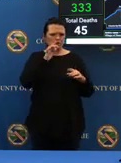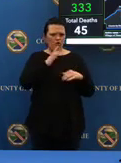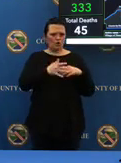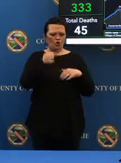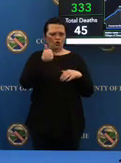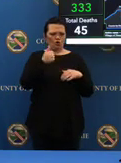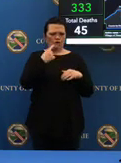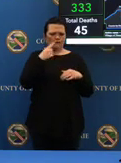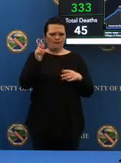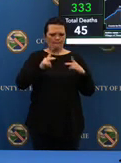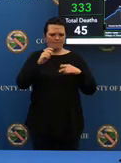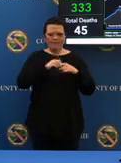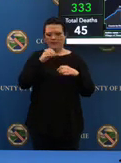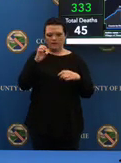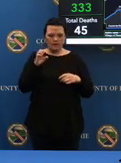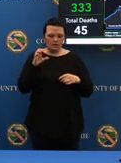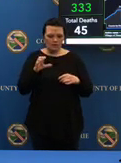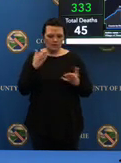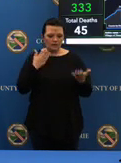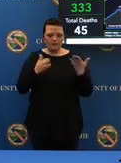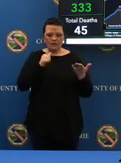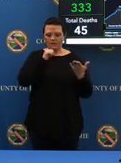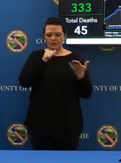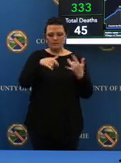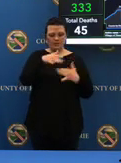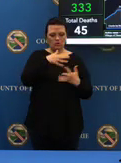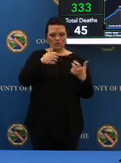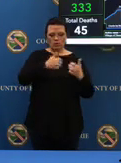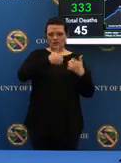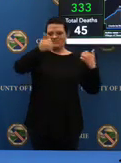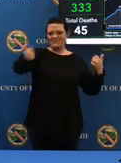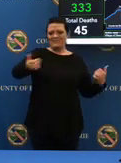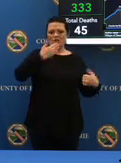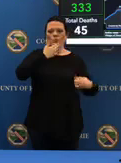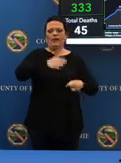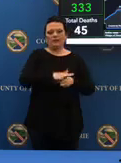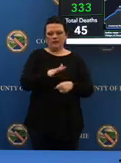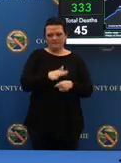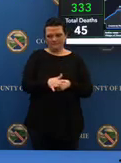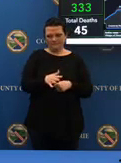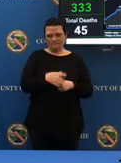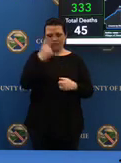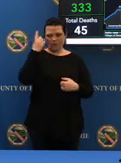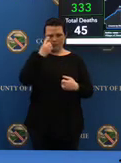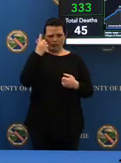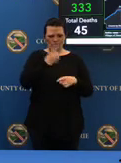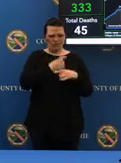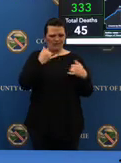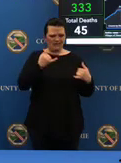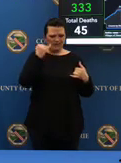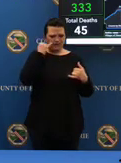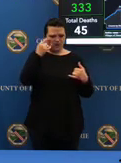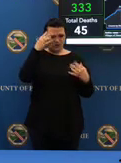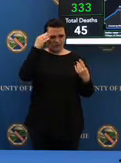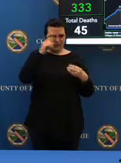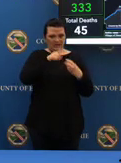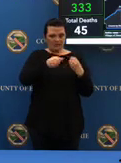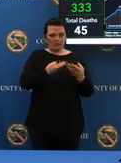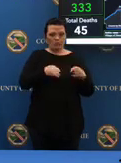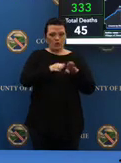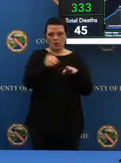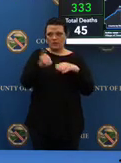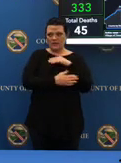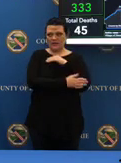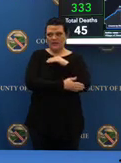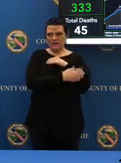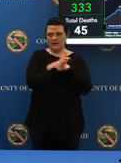said people in Erie County may not be social distancing well enough. I'm wondering at this point if you're thinking of closing any of the county